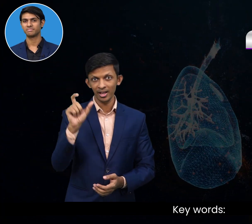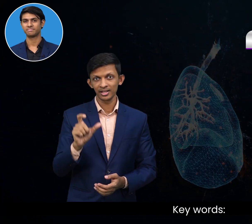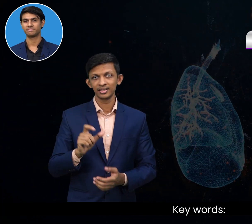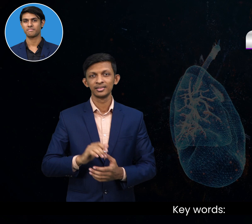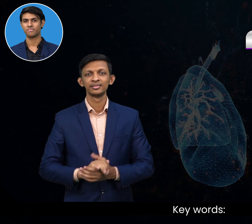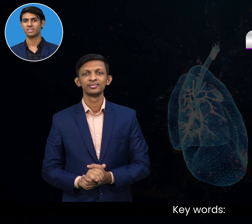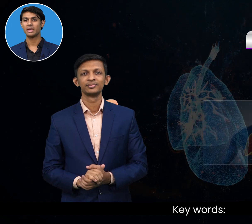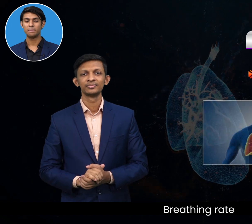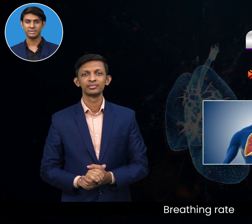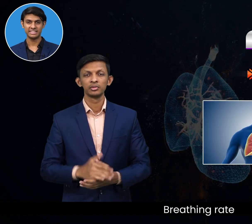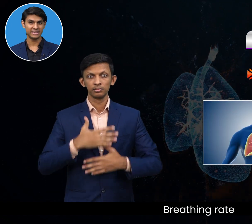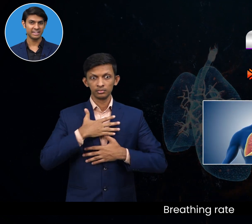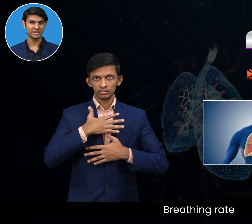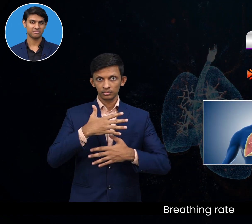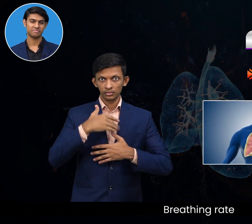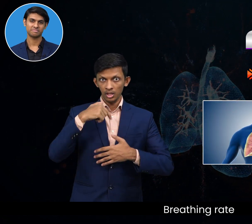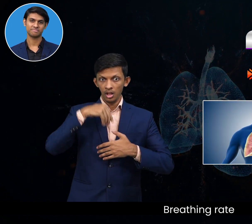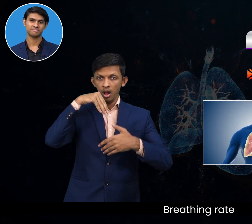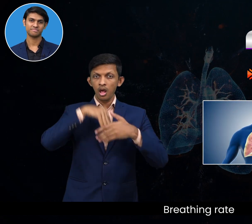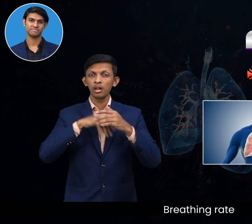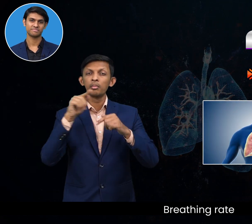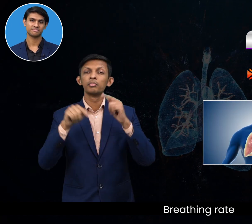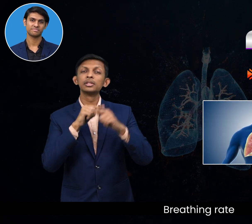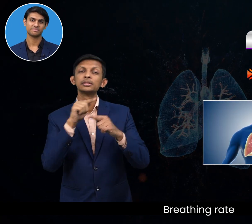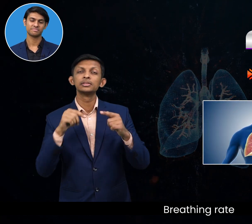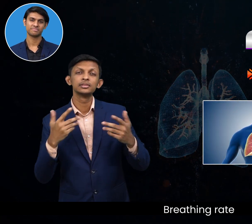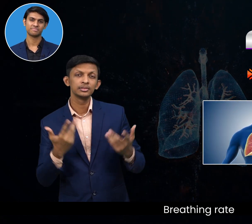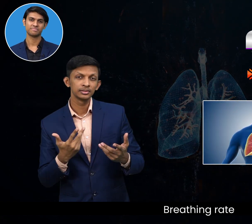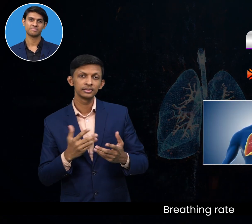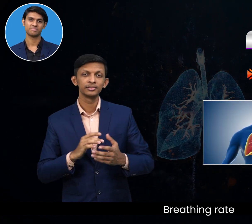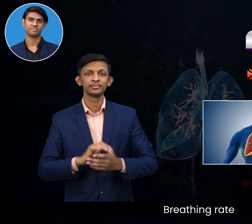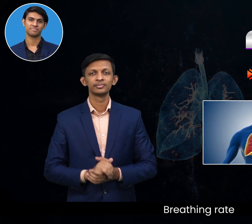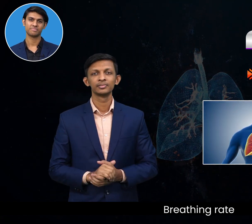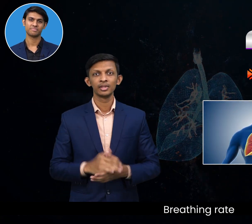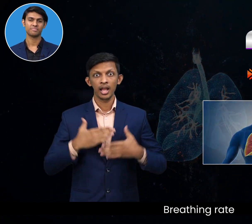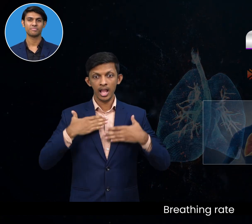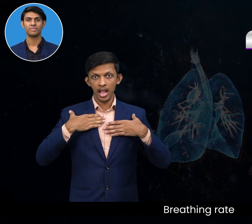Keywords: breathing rate,